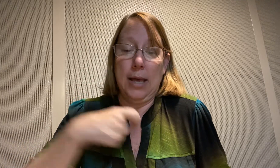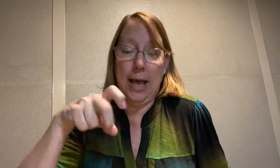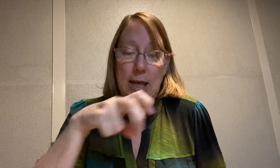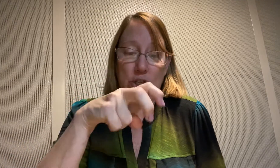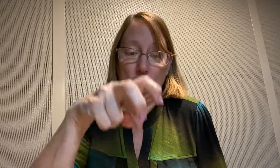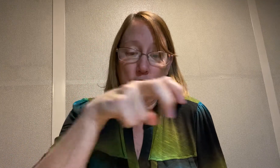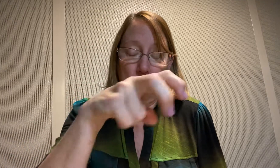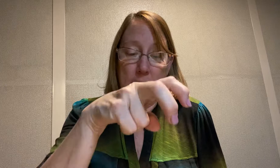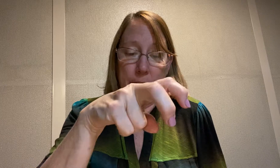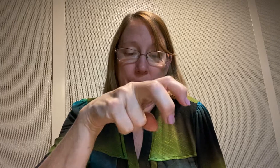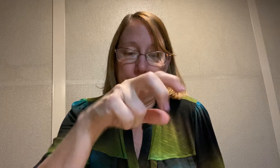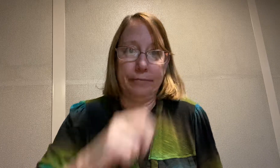excursion.